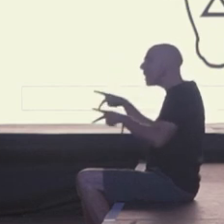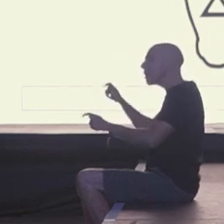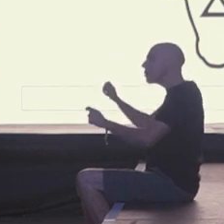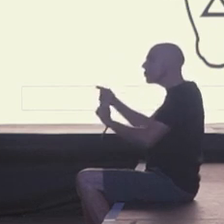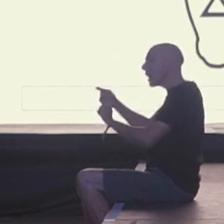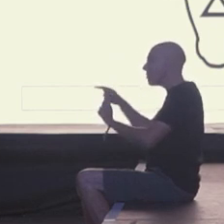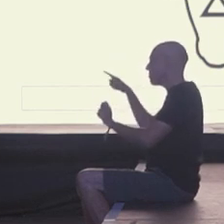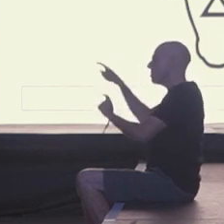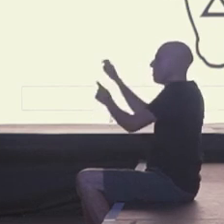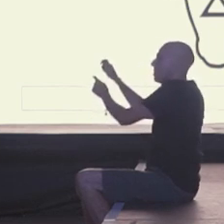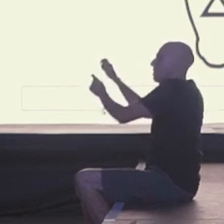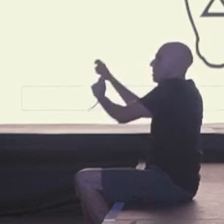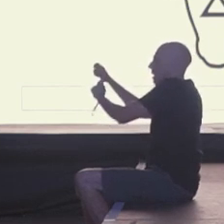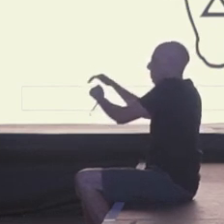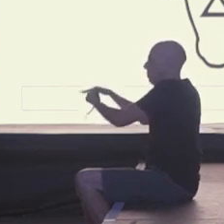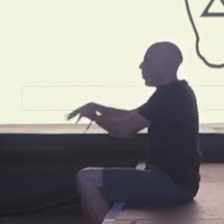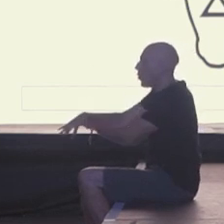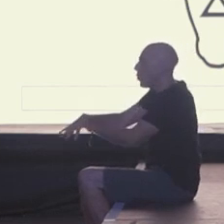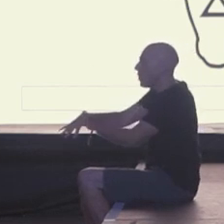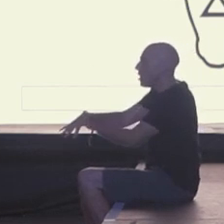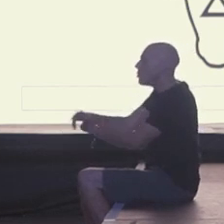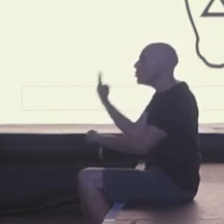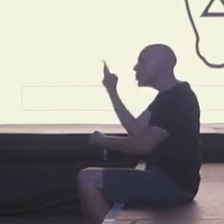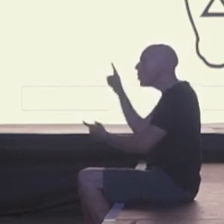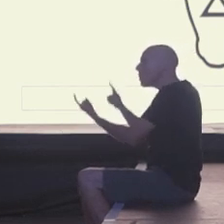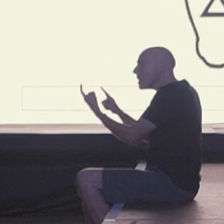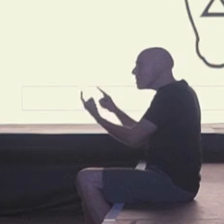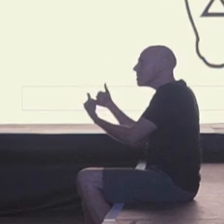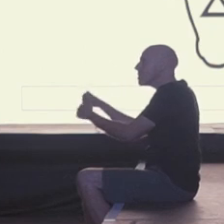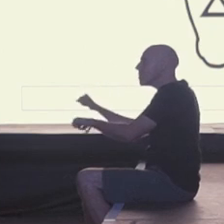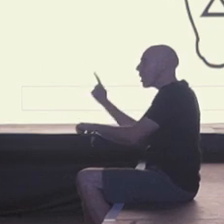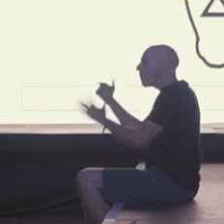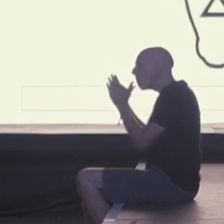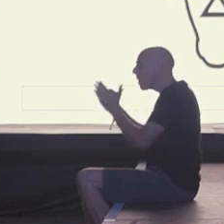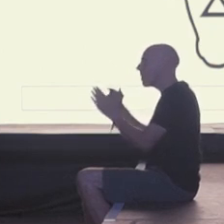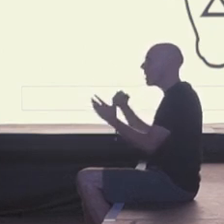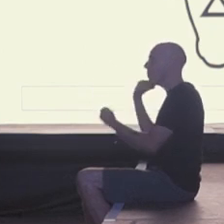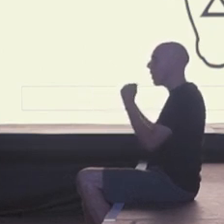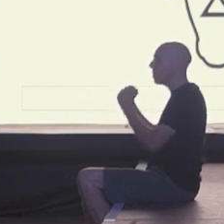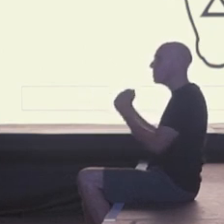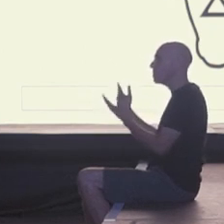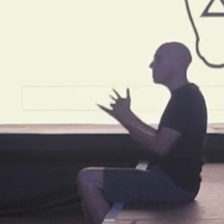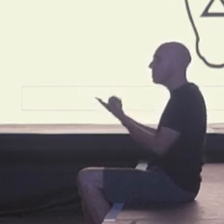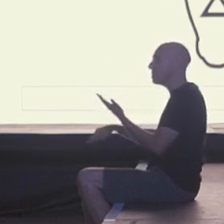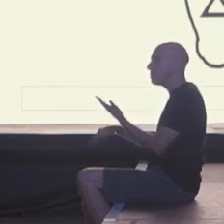million meals for literally, we had 2 meetings with the councillors to do that. I think that's pretty good going.